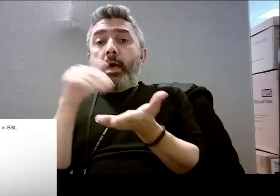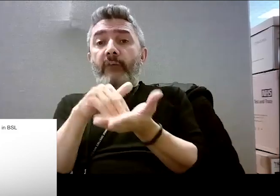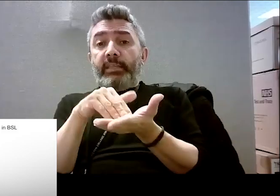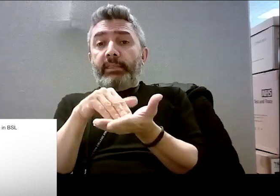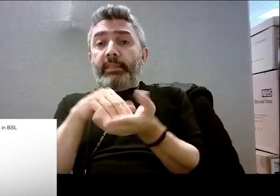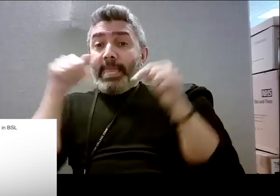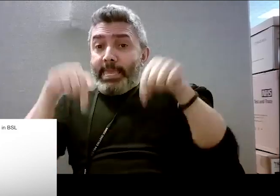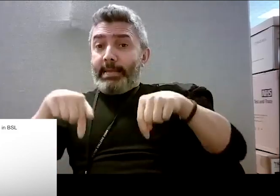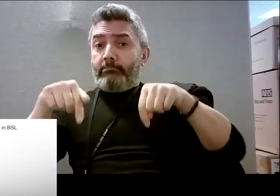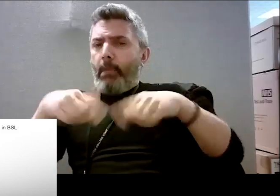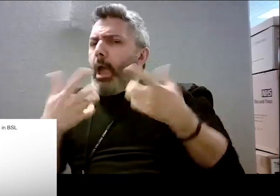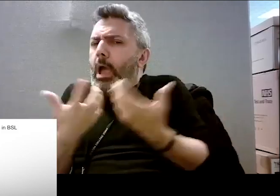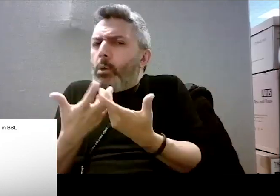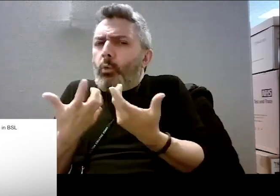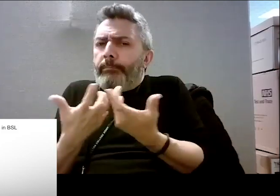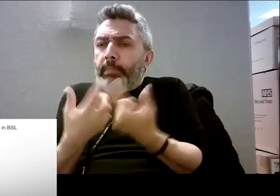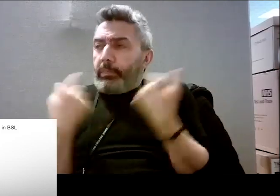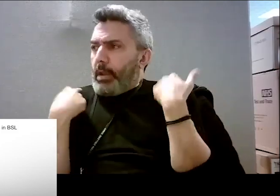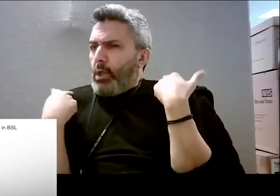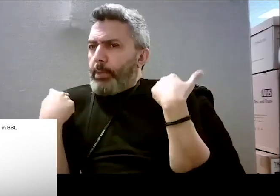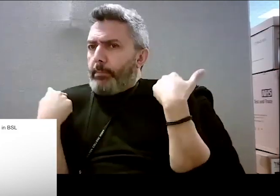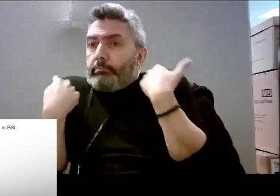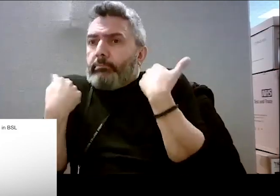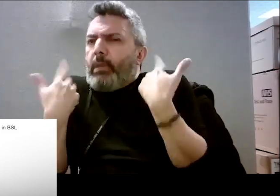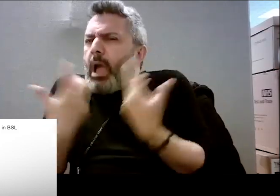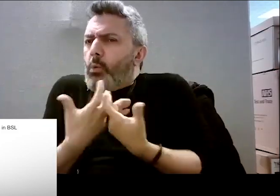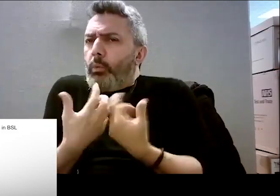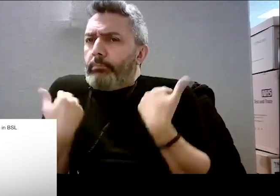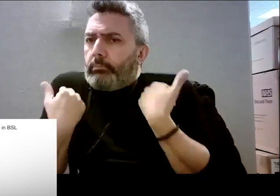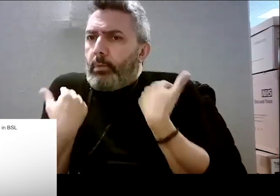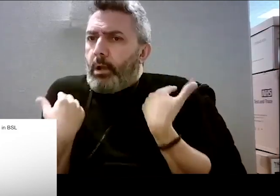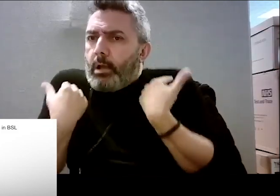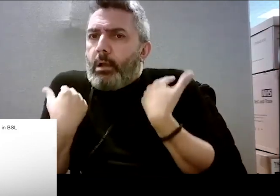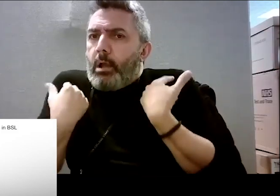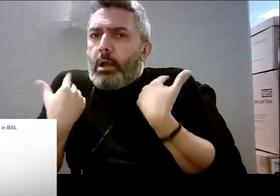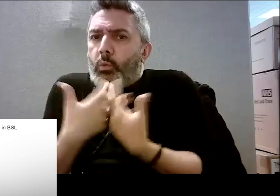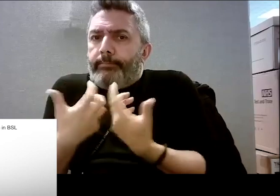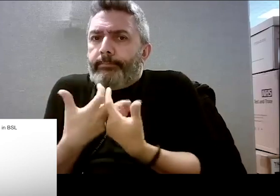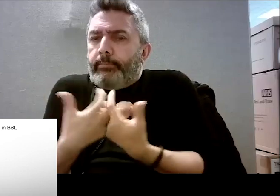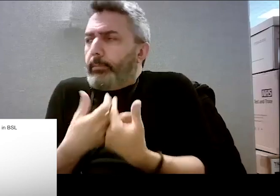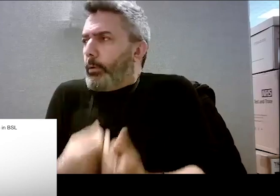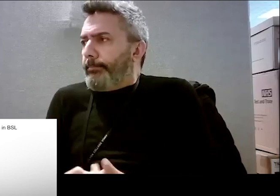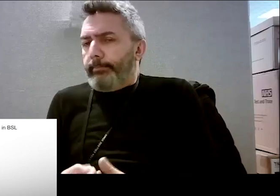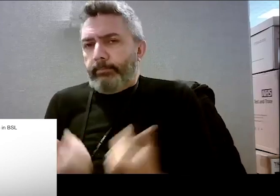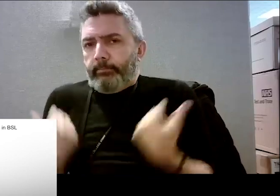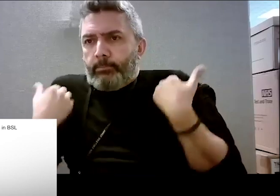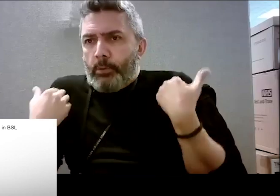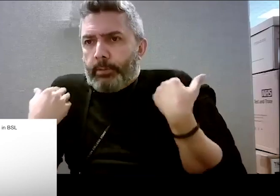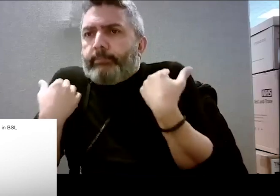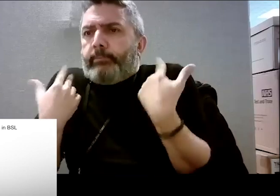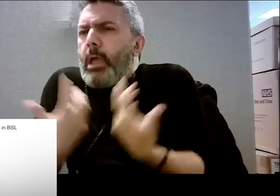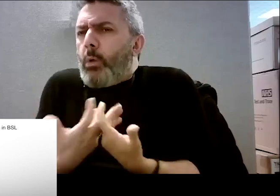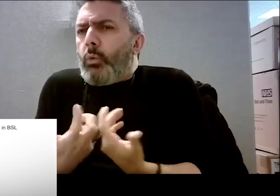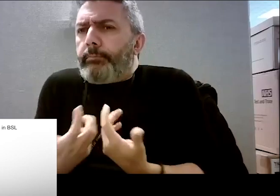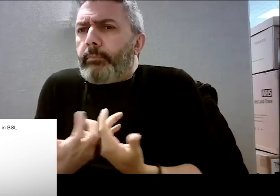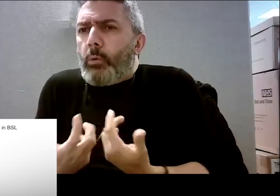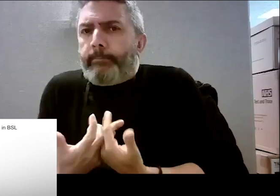You arrive here how? So you're asking questions, shoulders go up a little bit because you're